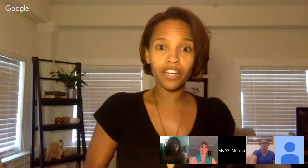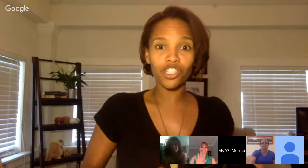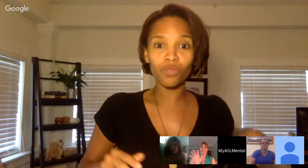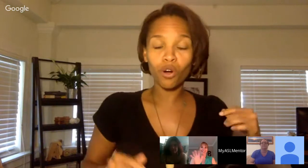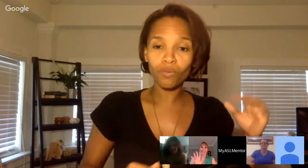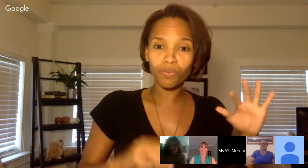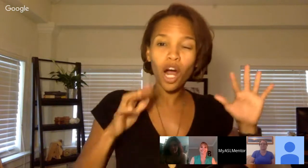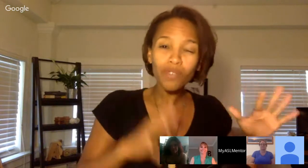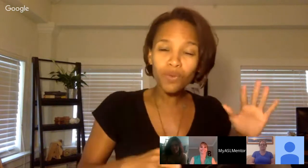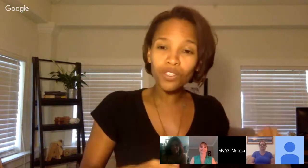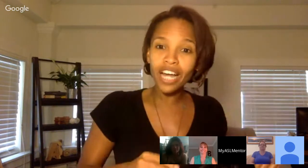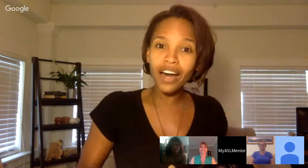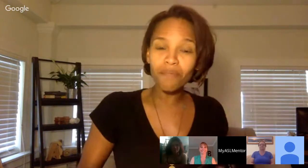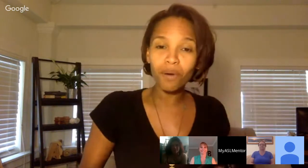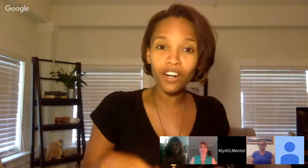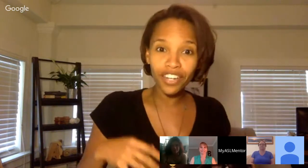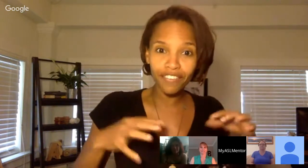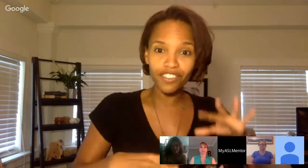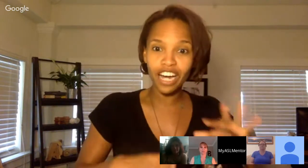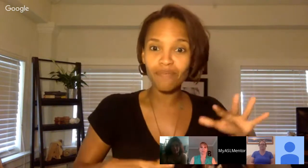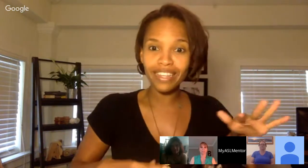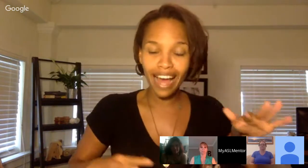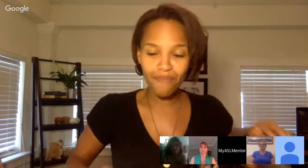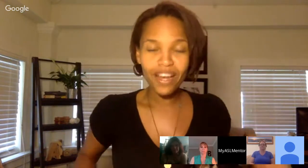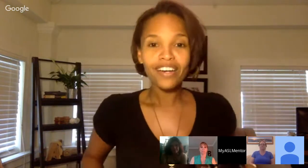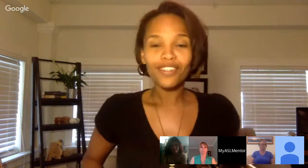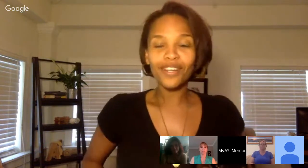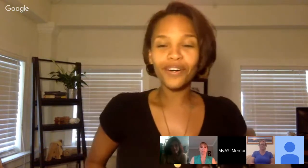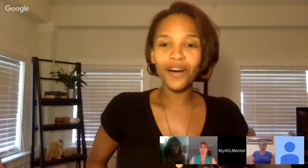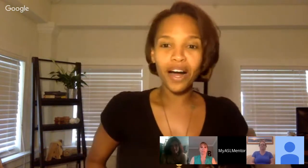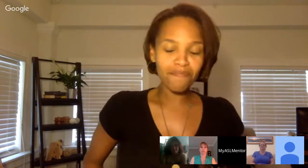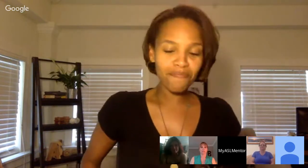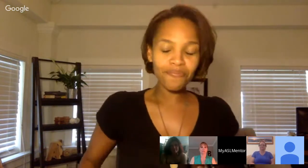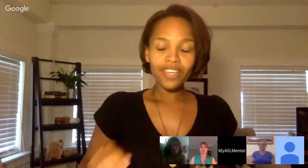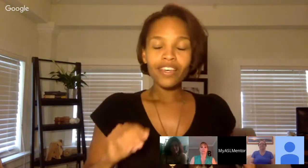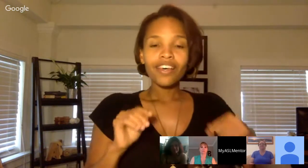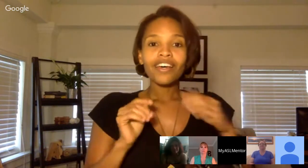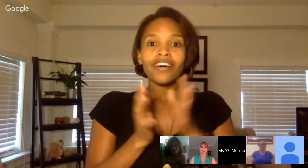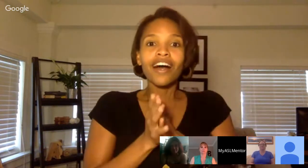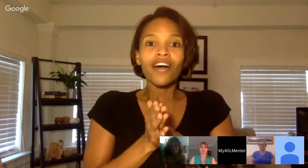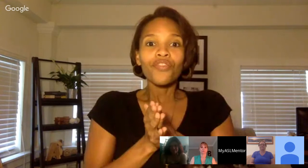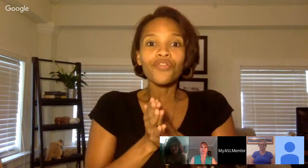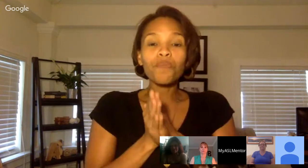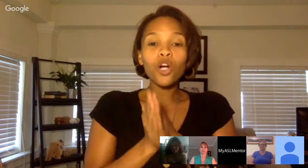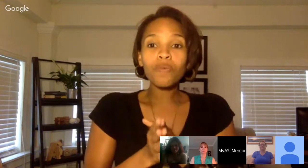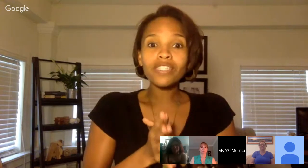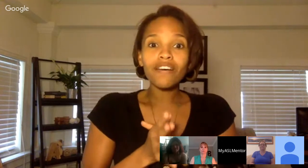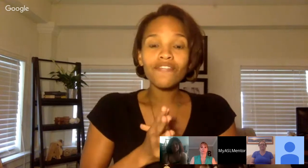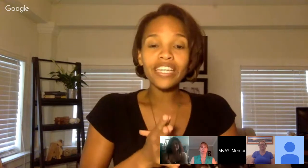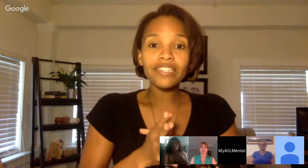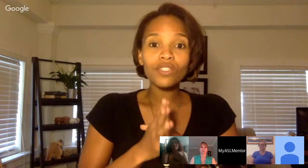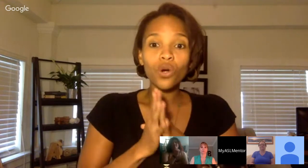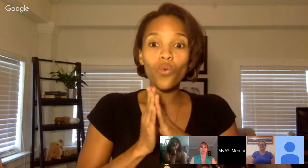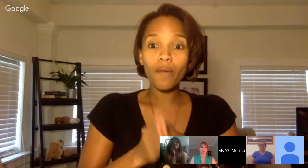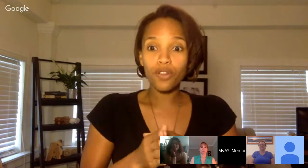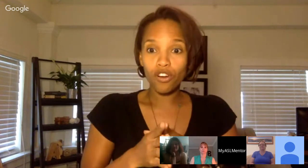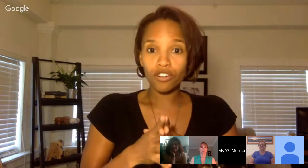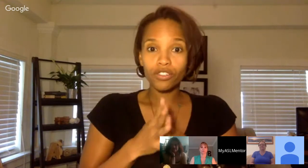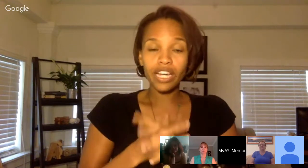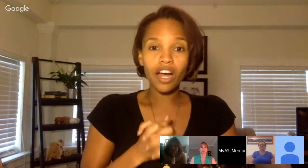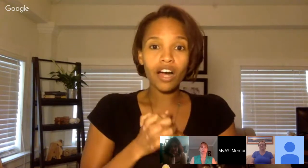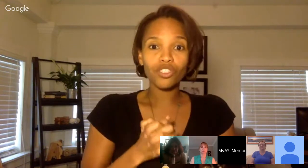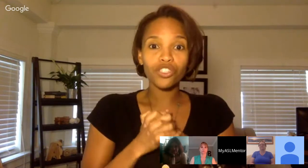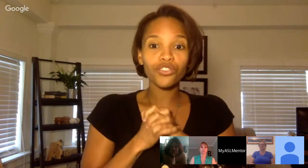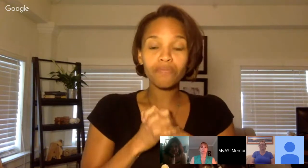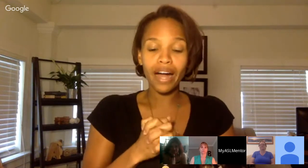here because she probably will not bark if she's on my lap. So the purpose of these